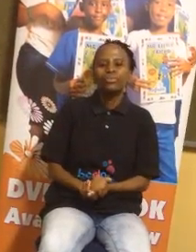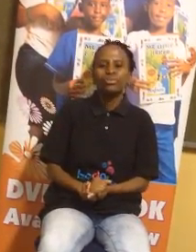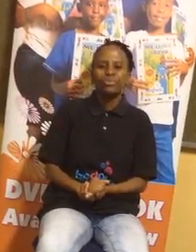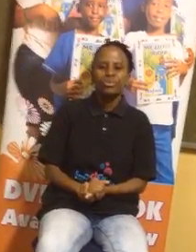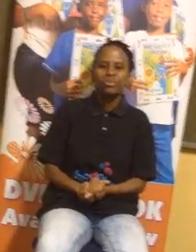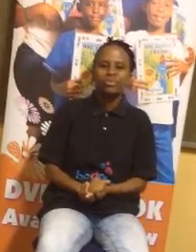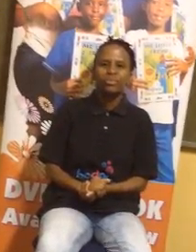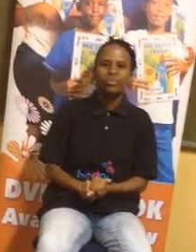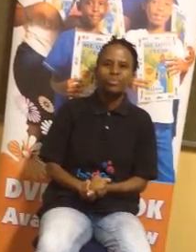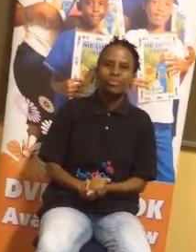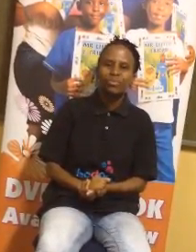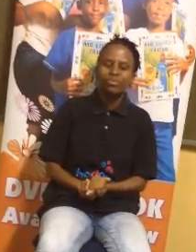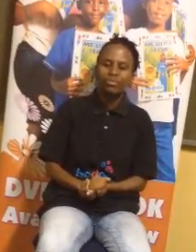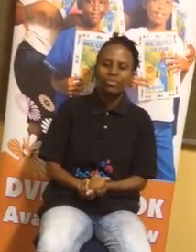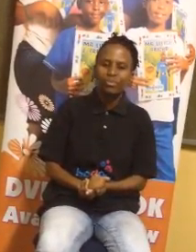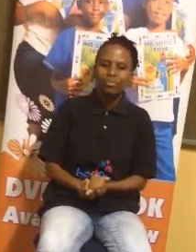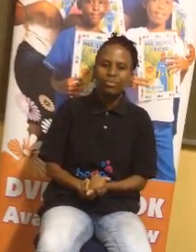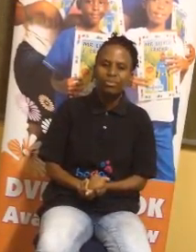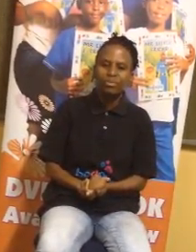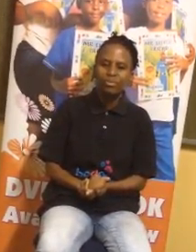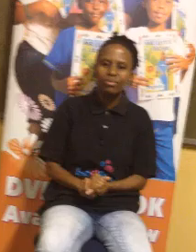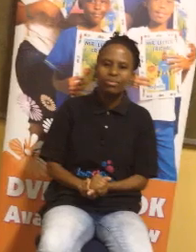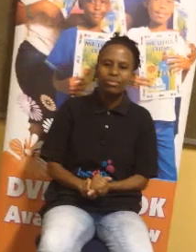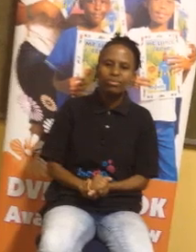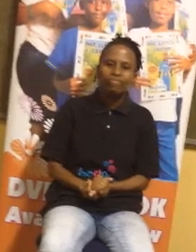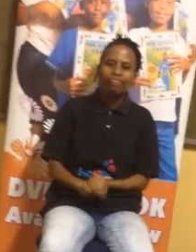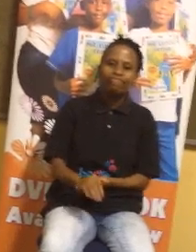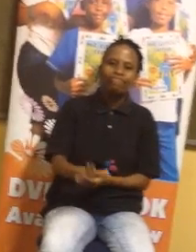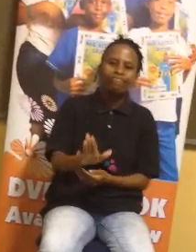Orange rubbish bags are for everything you want to recycle.